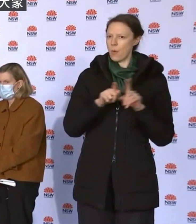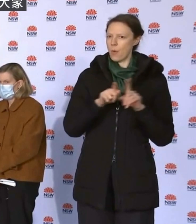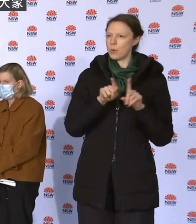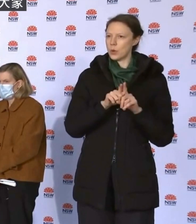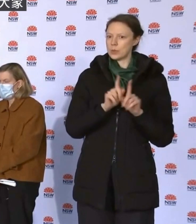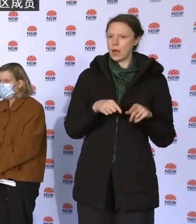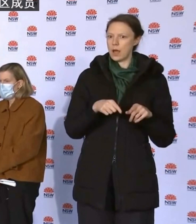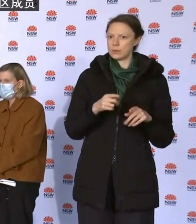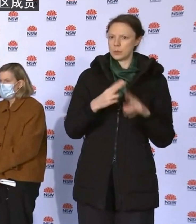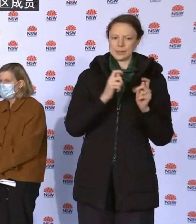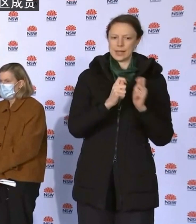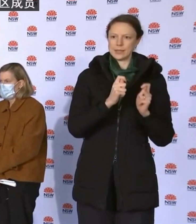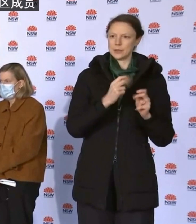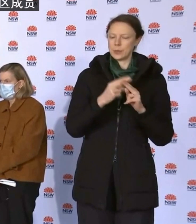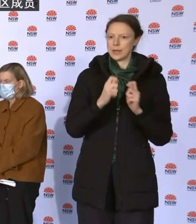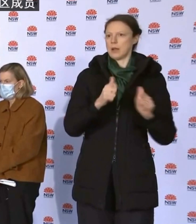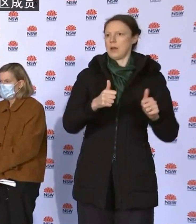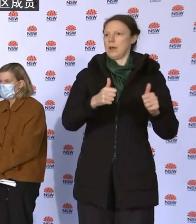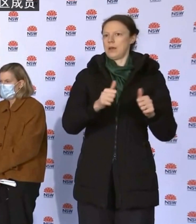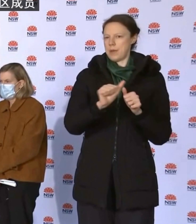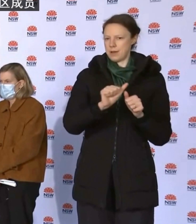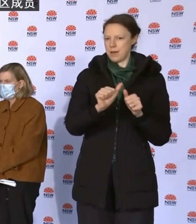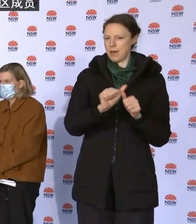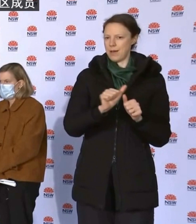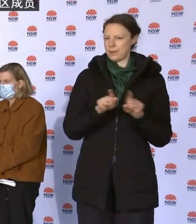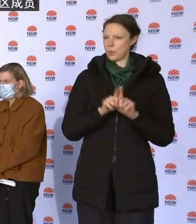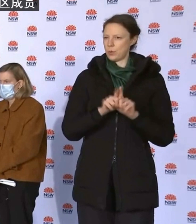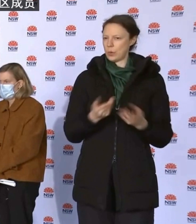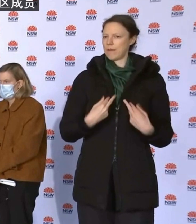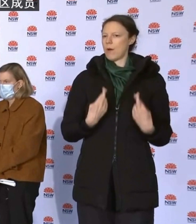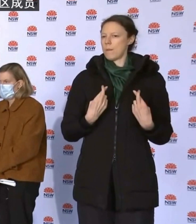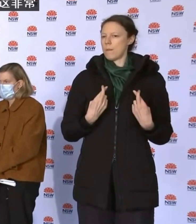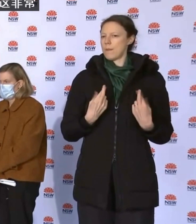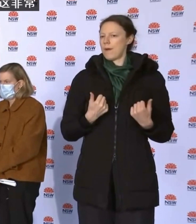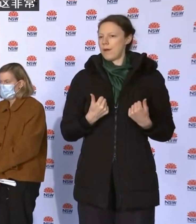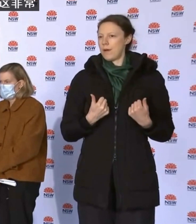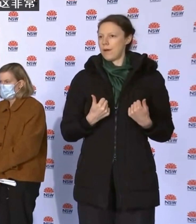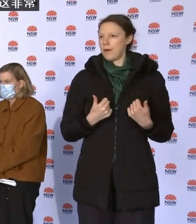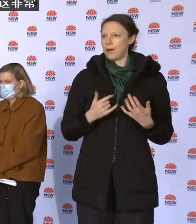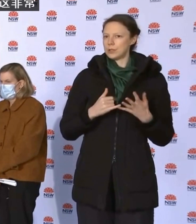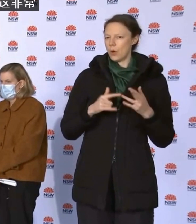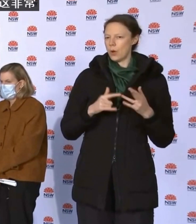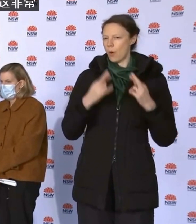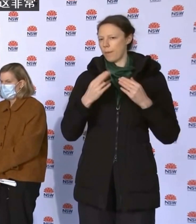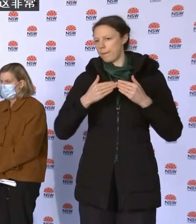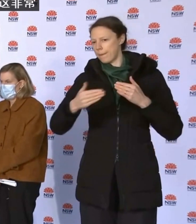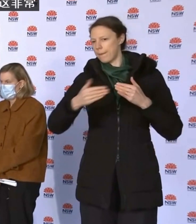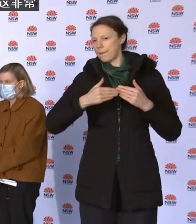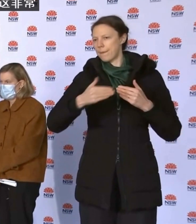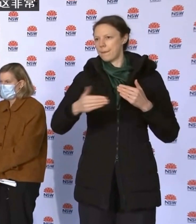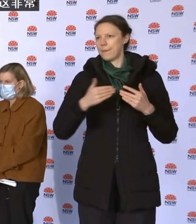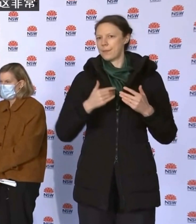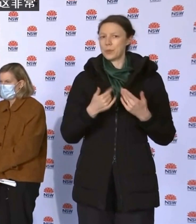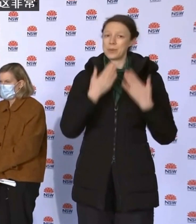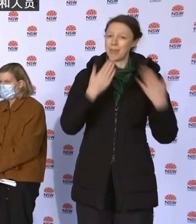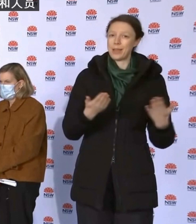I just want to thank everybody involved in the process, and again, members of the community in particular who've come forward, heard the